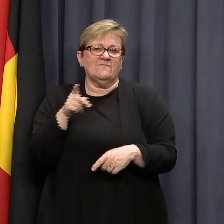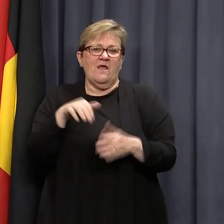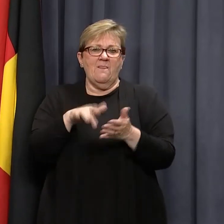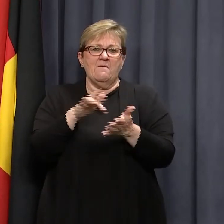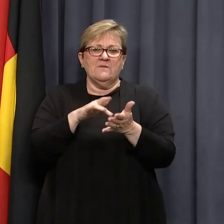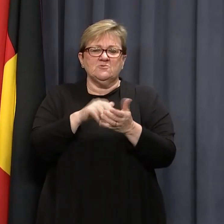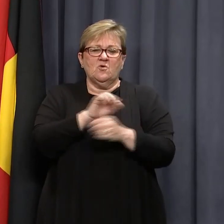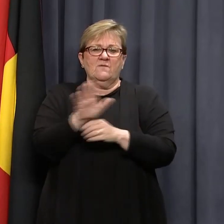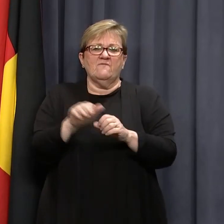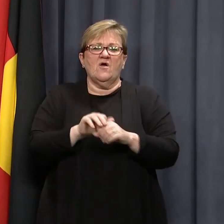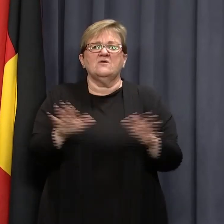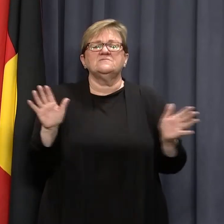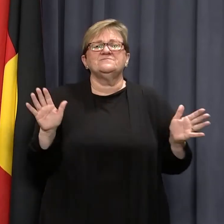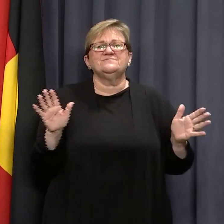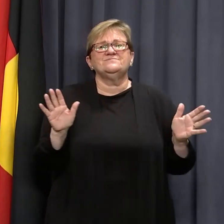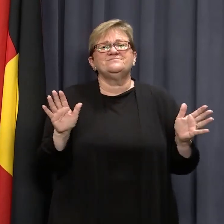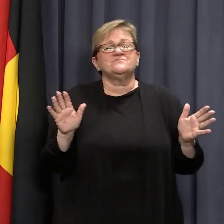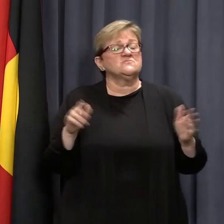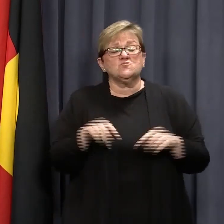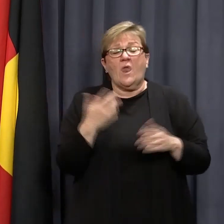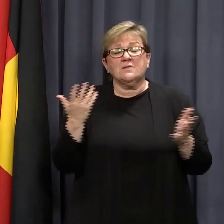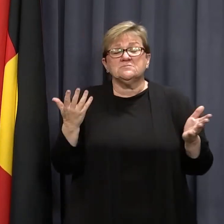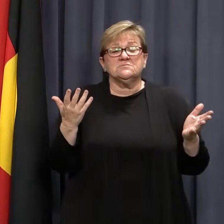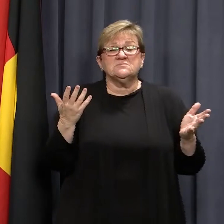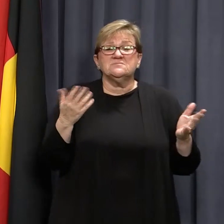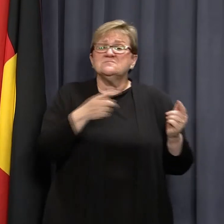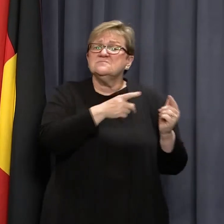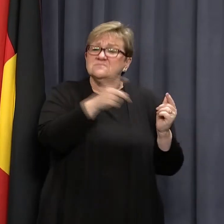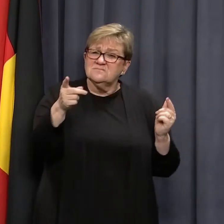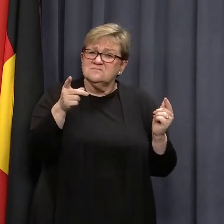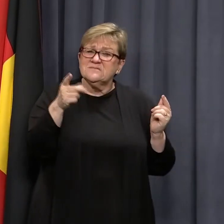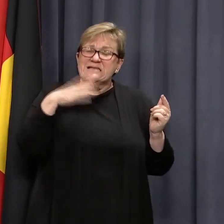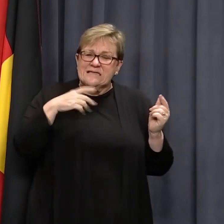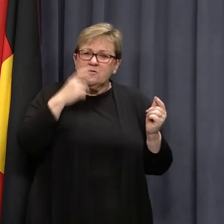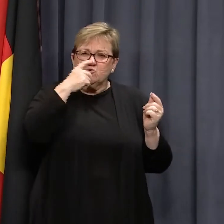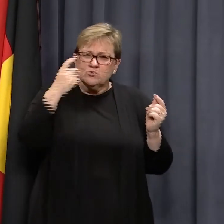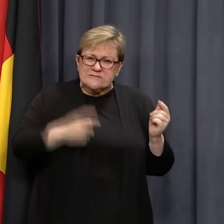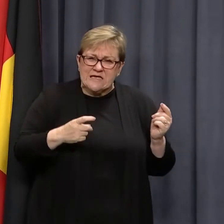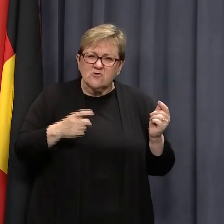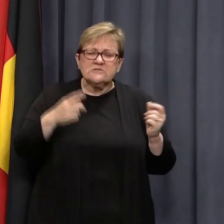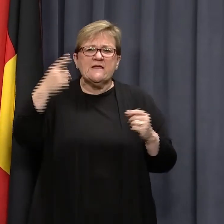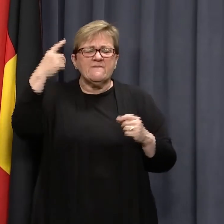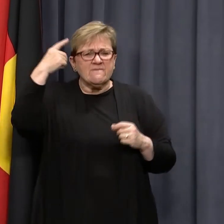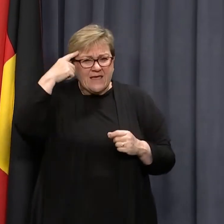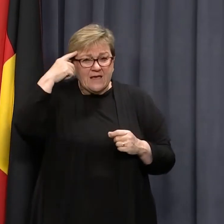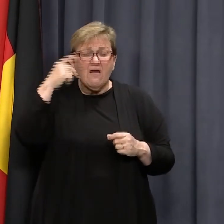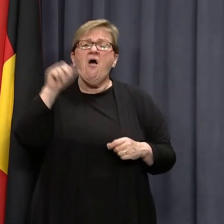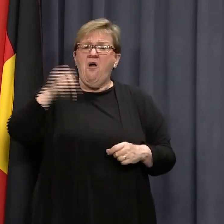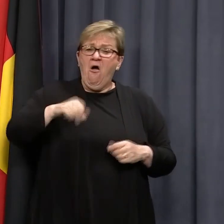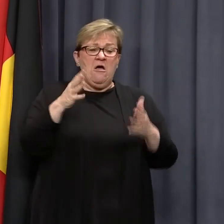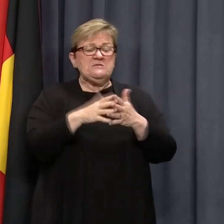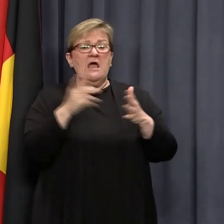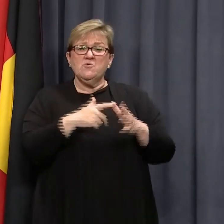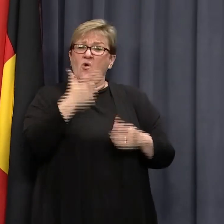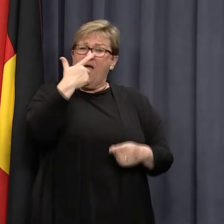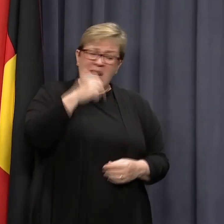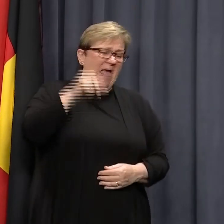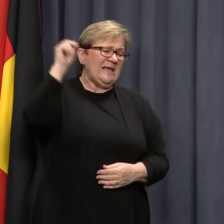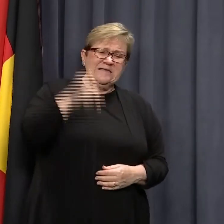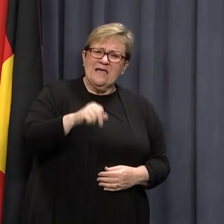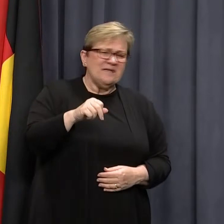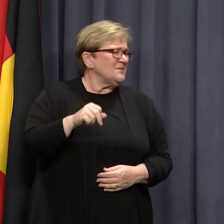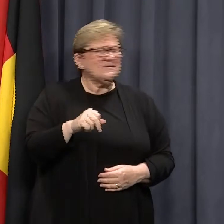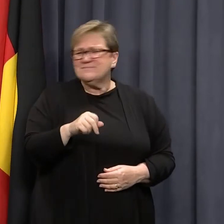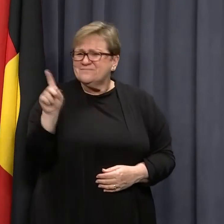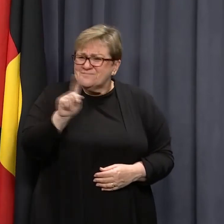of an outbreak. And people really should be seriously considering that, yes, we have been very lucky here, but